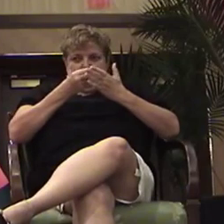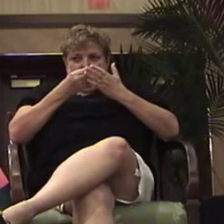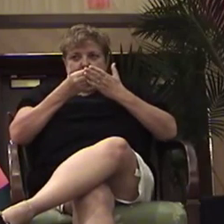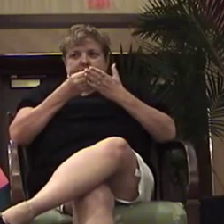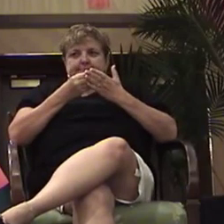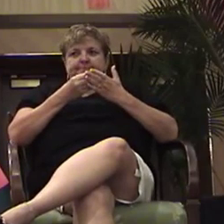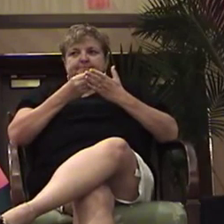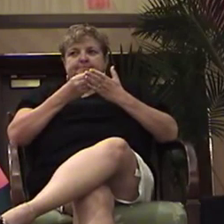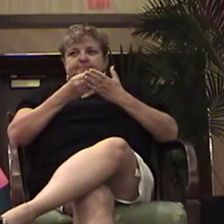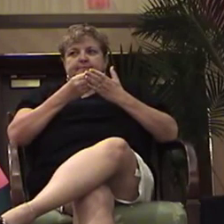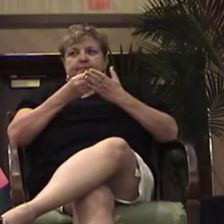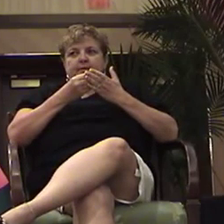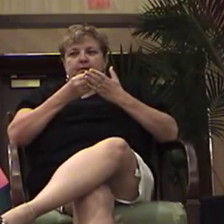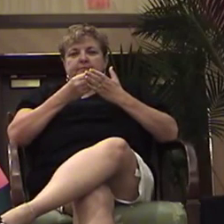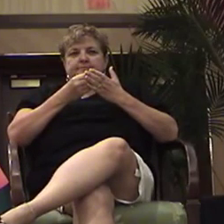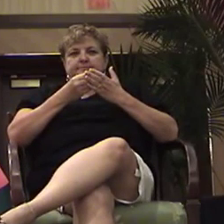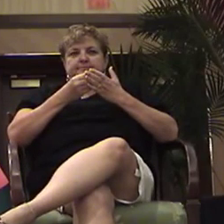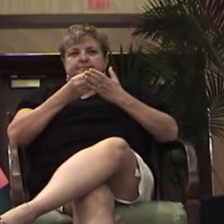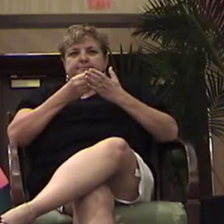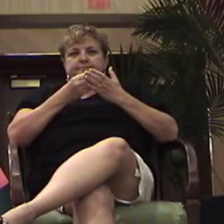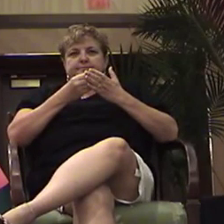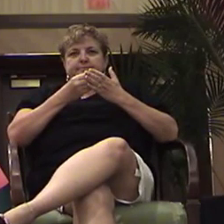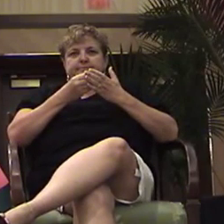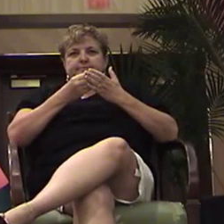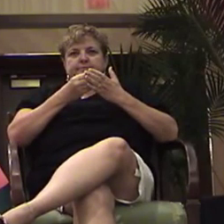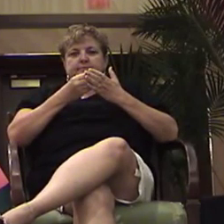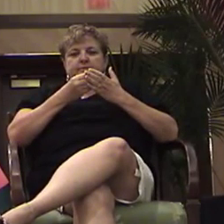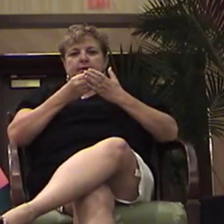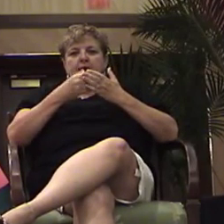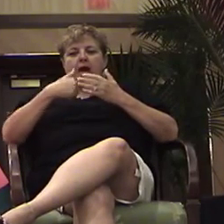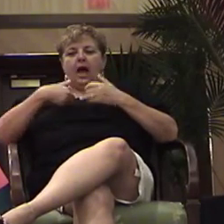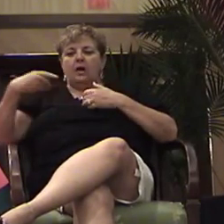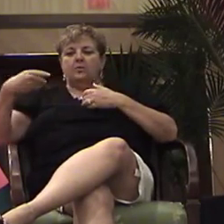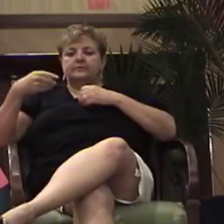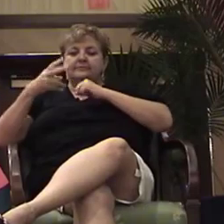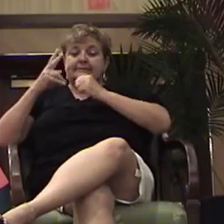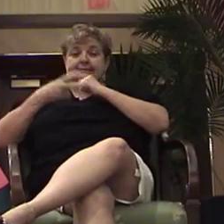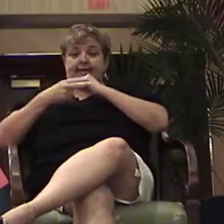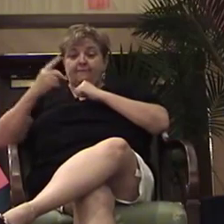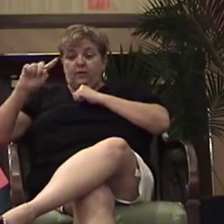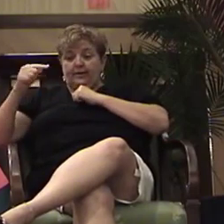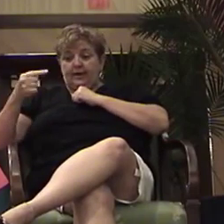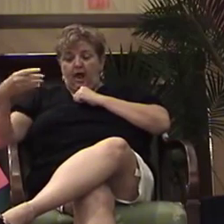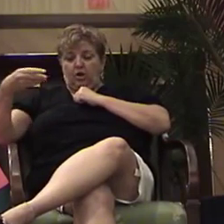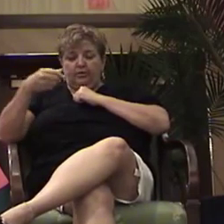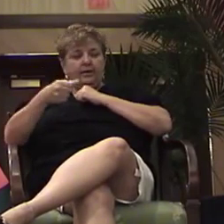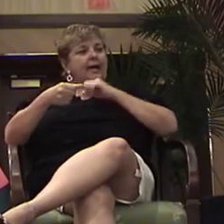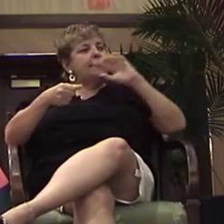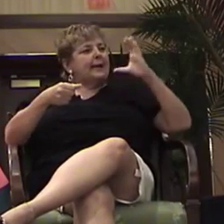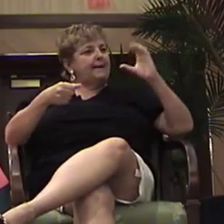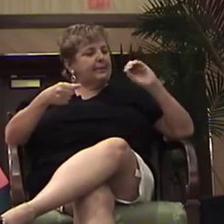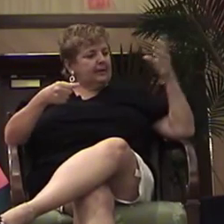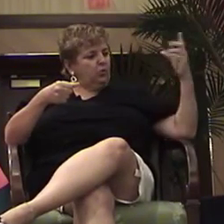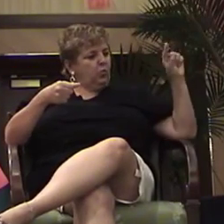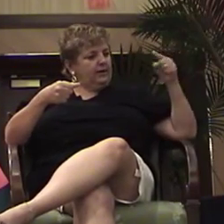You put in $1 and the company would put in $1. They'd match it. So I had a pretty nice little nest egg. I